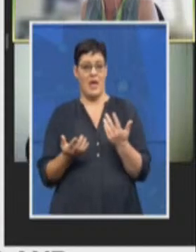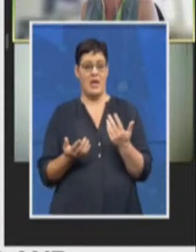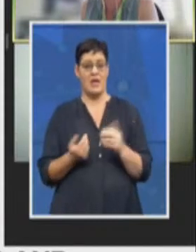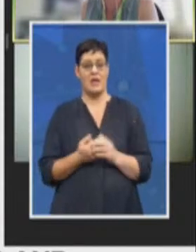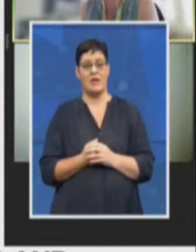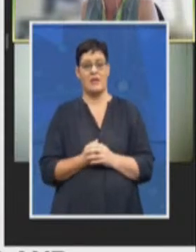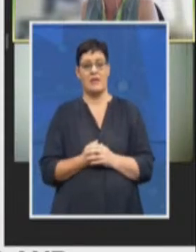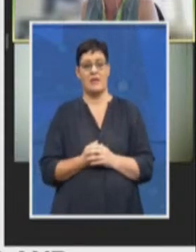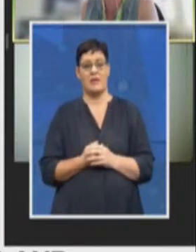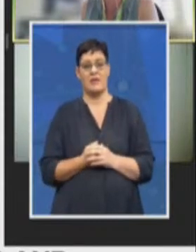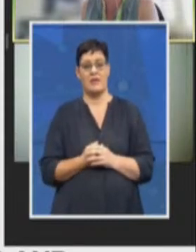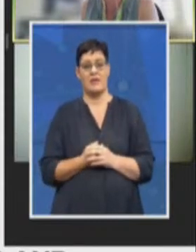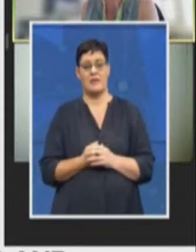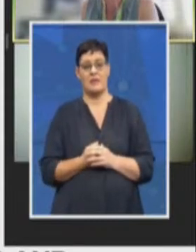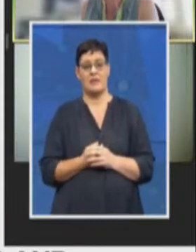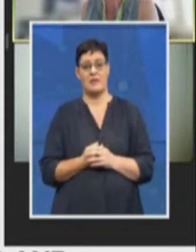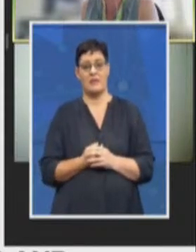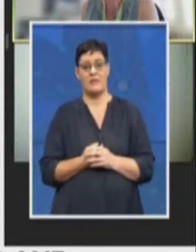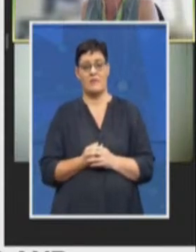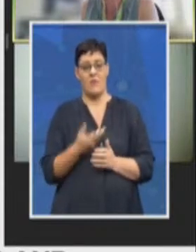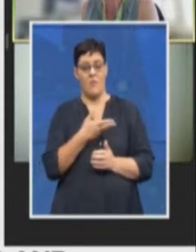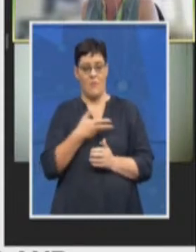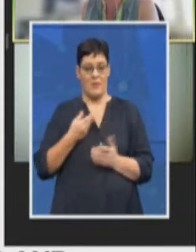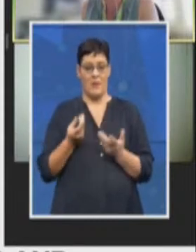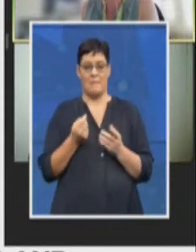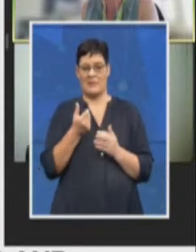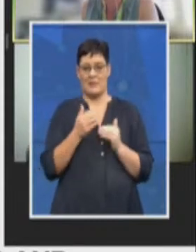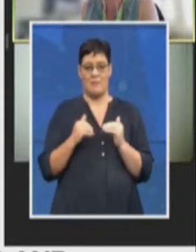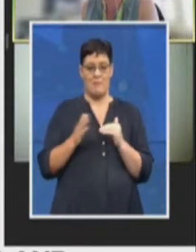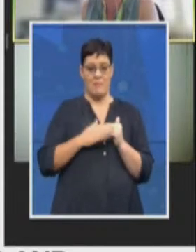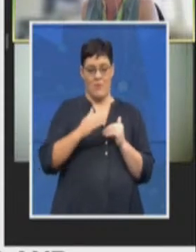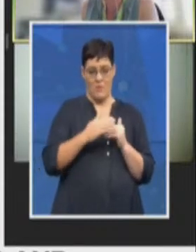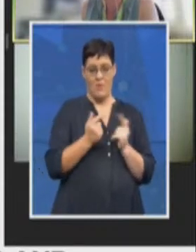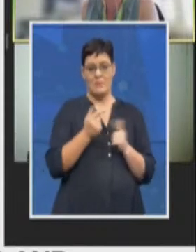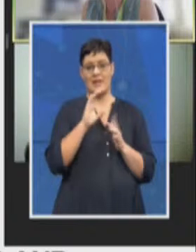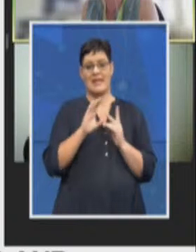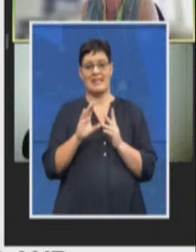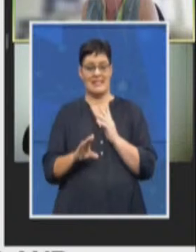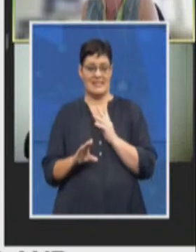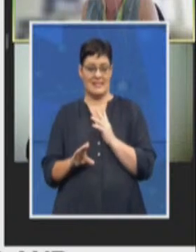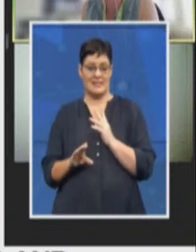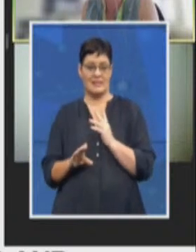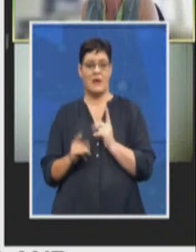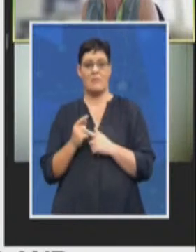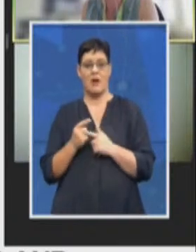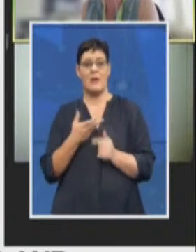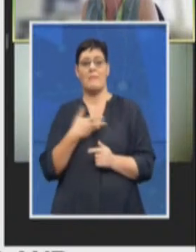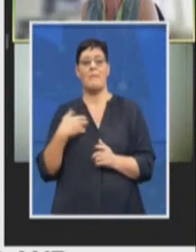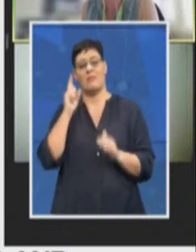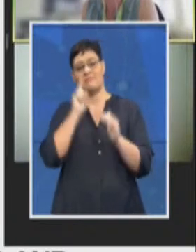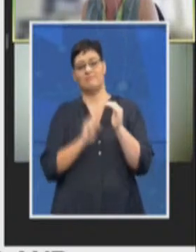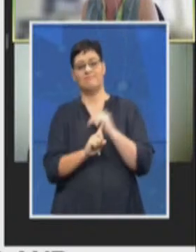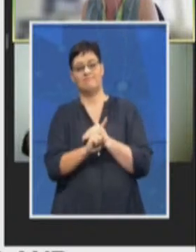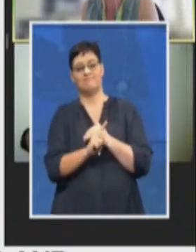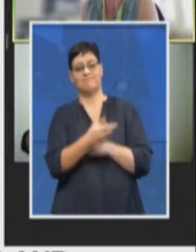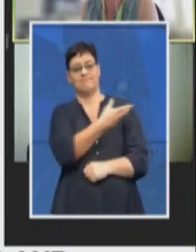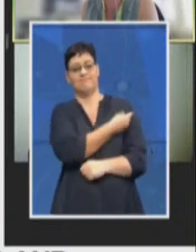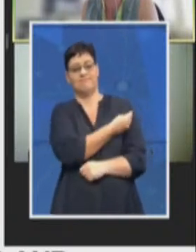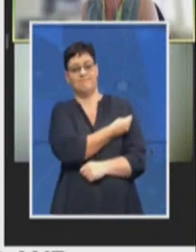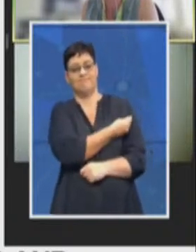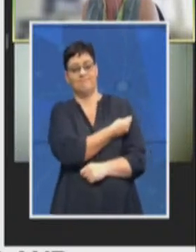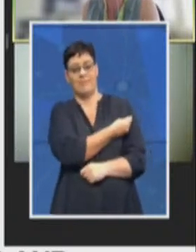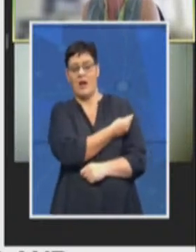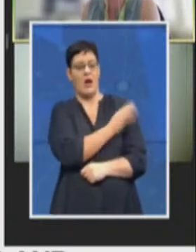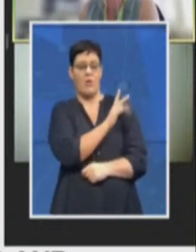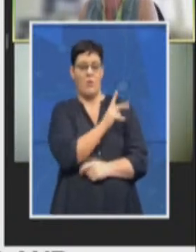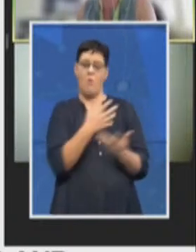females, but this is cases and may just be that females are more likely to present to health services. But at the moment, no